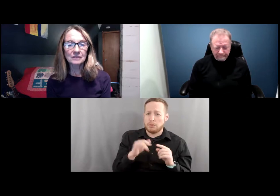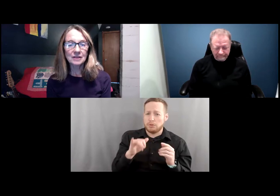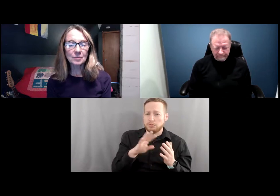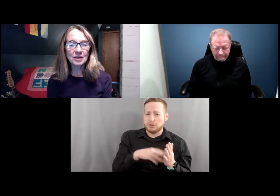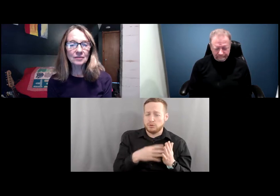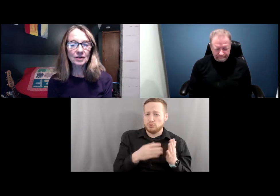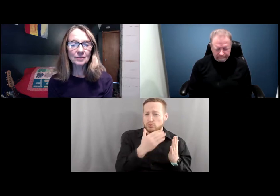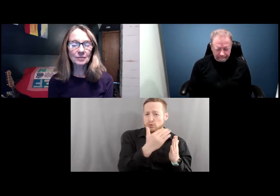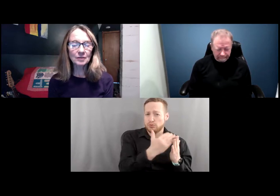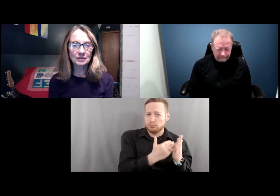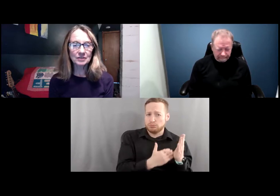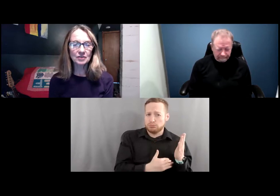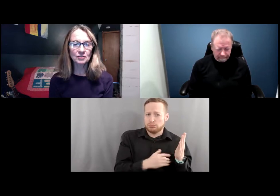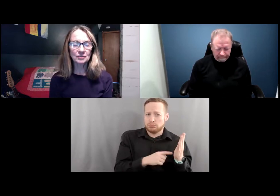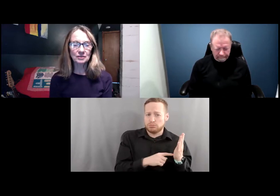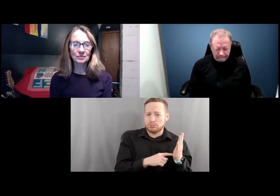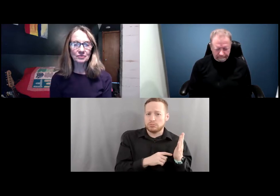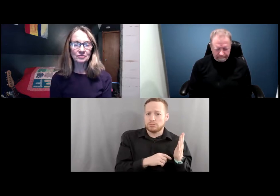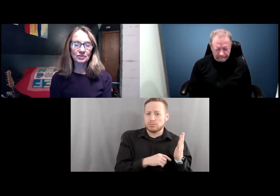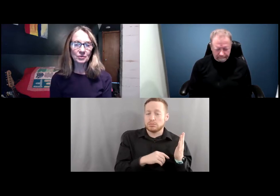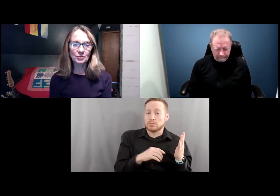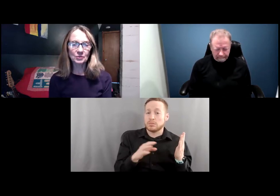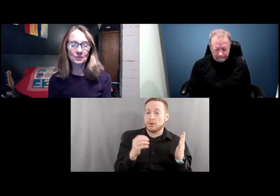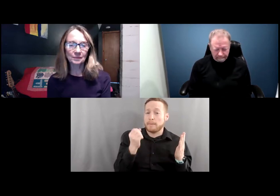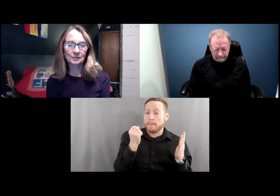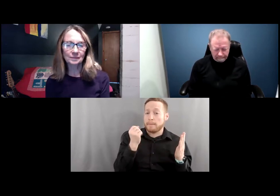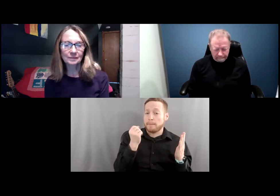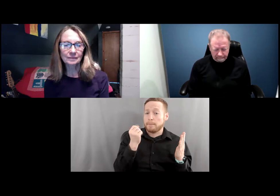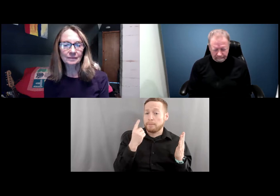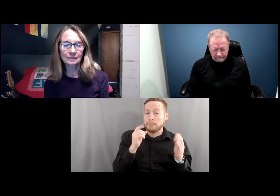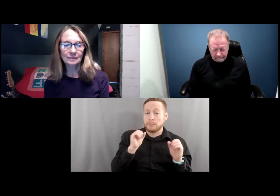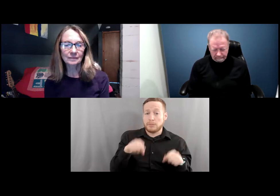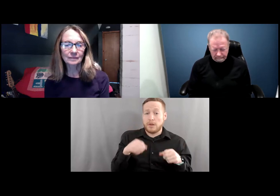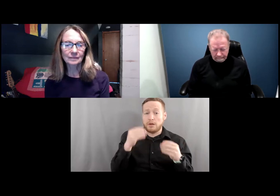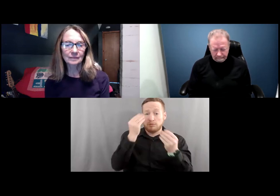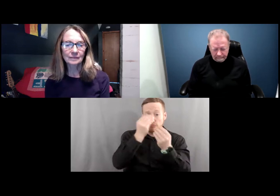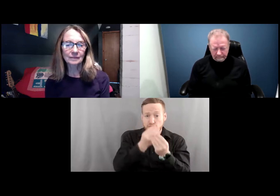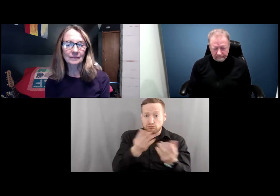Does anybody have a comment about the schedule that we've shown you?